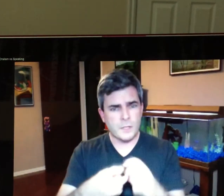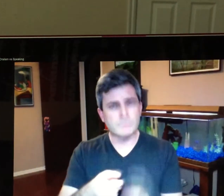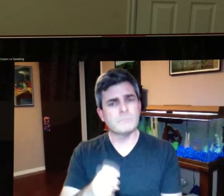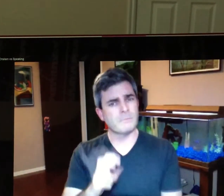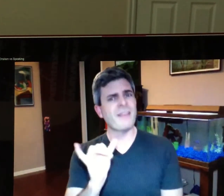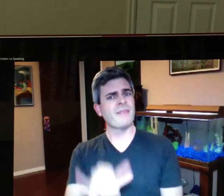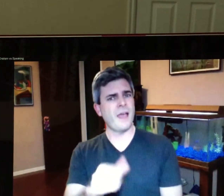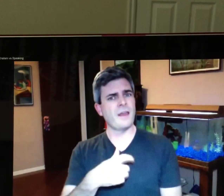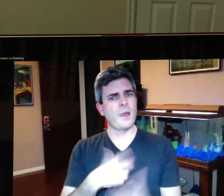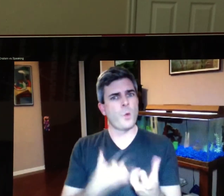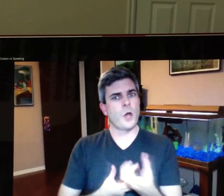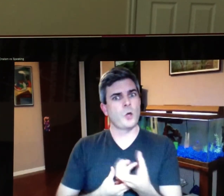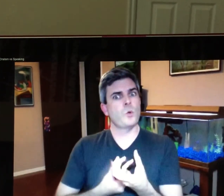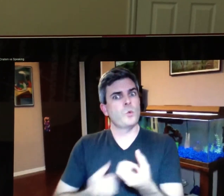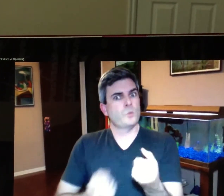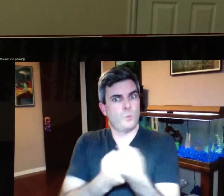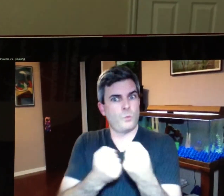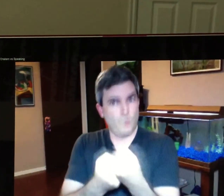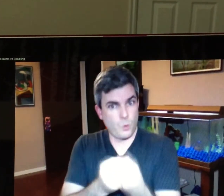talking about.